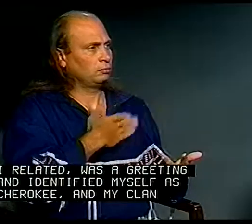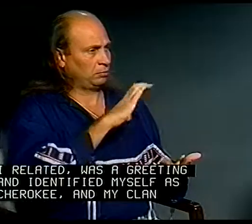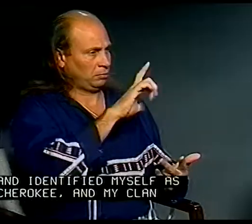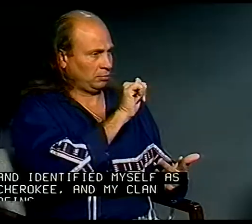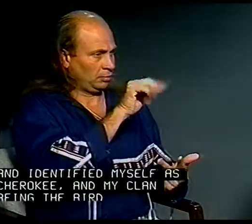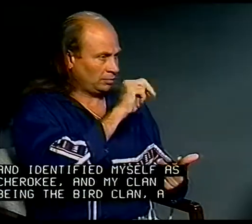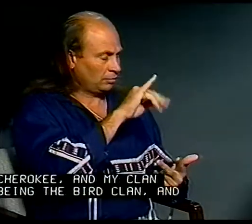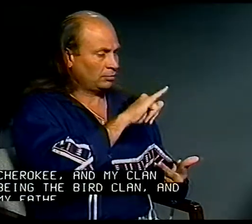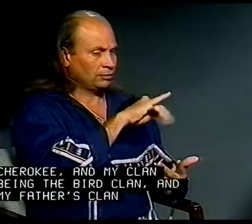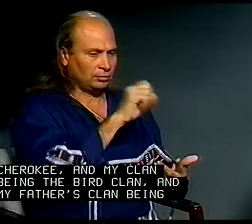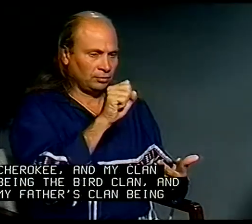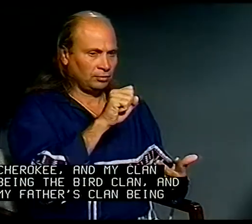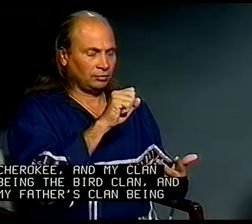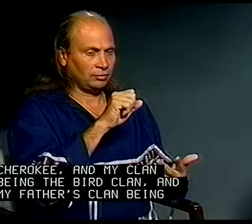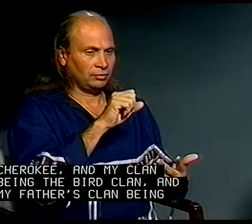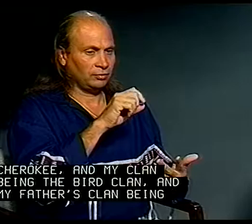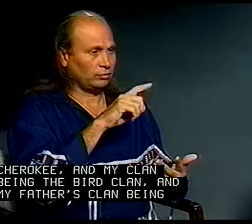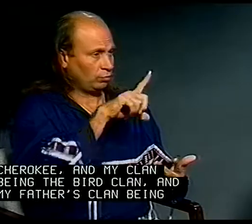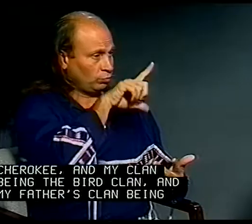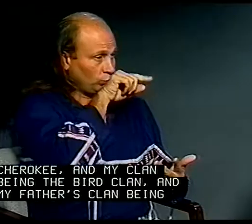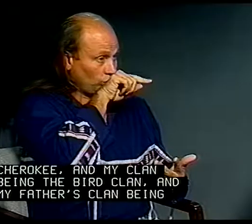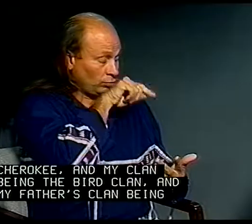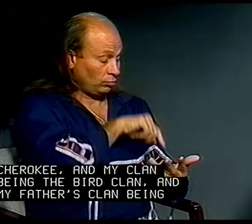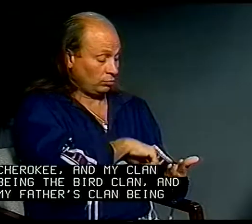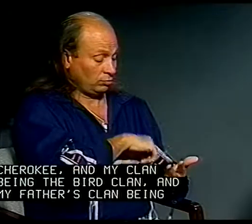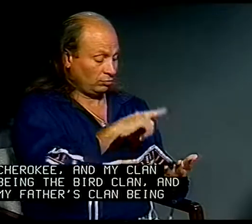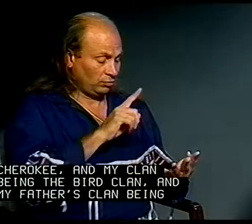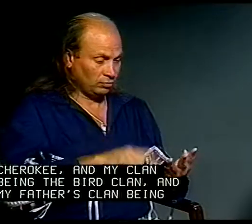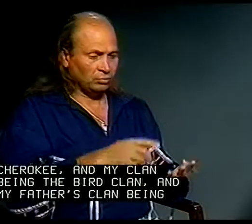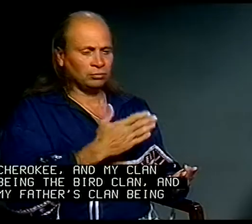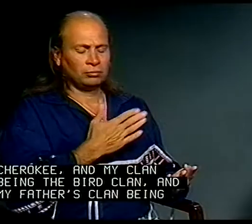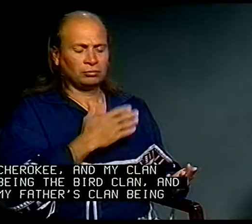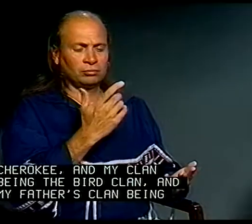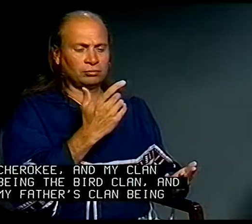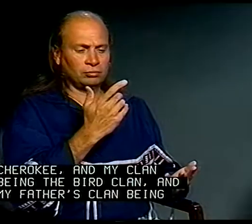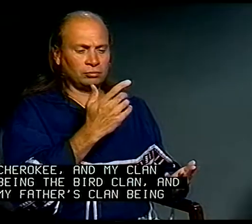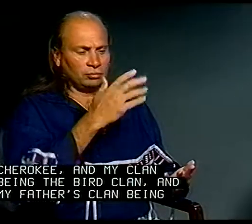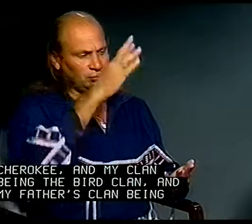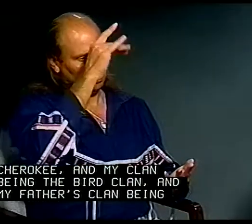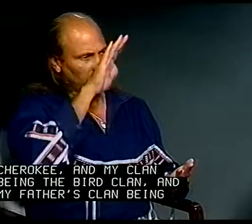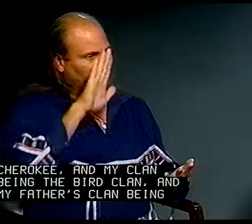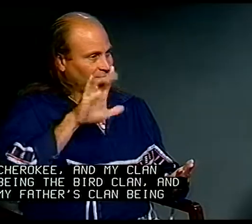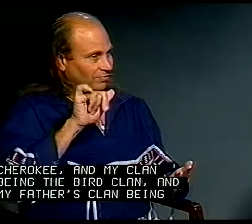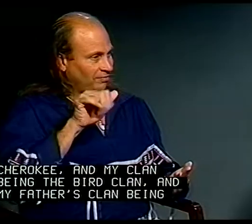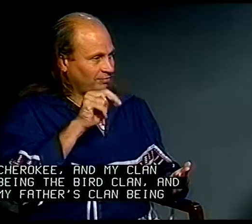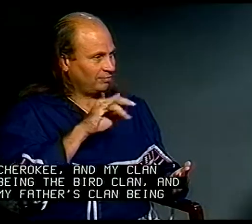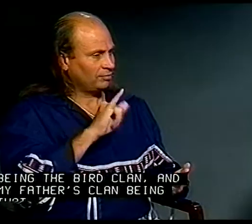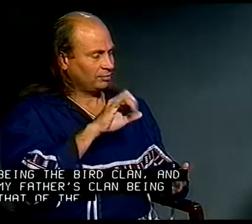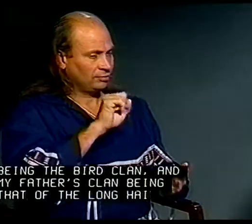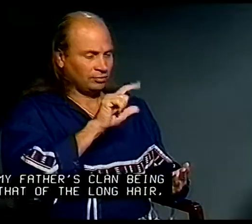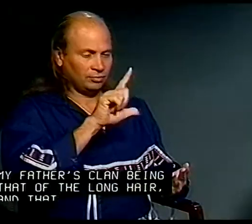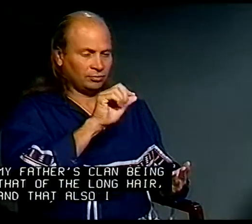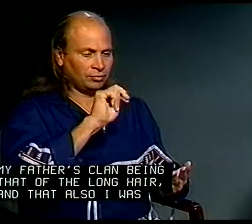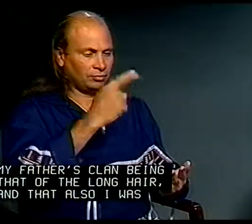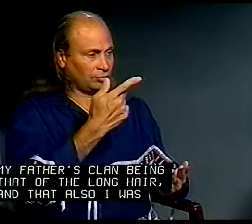as Cherokee and my clan being the bird clan and my father's